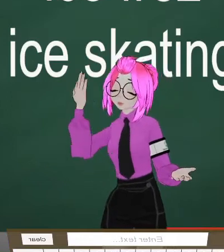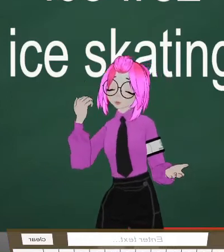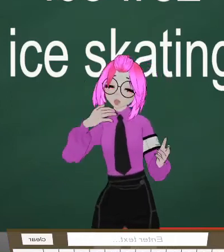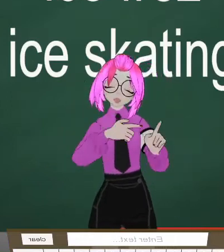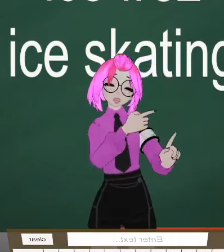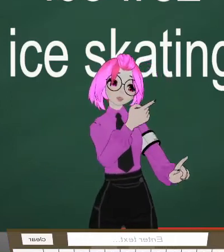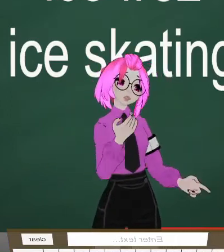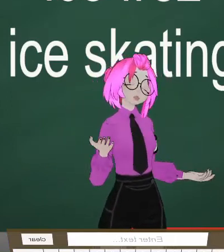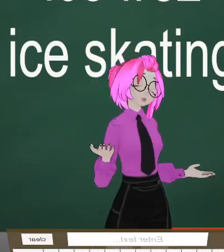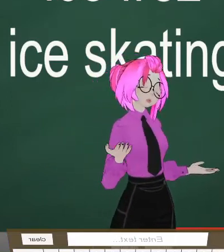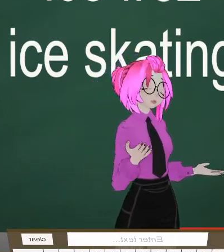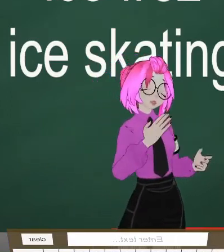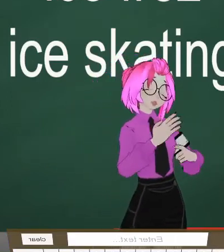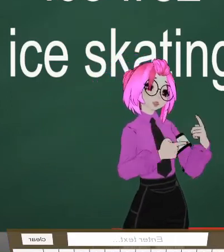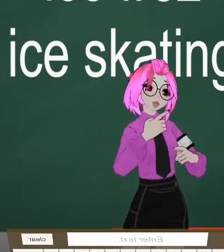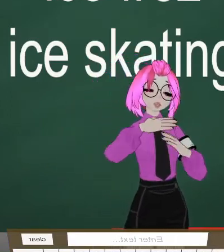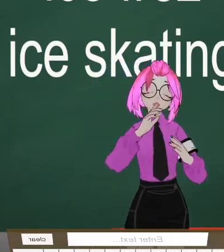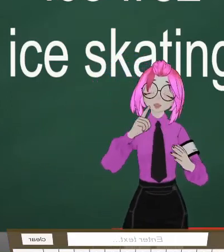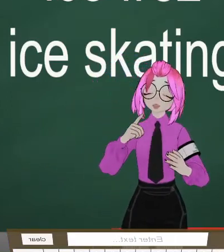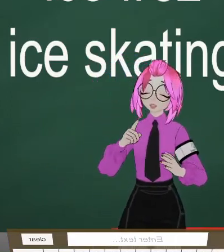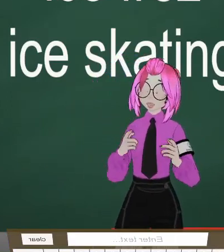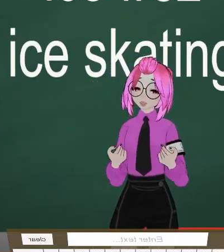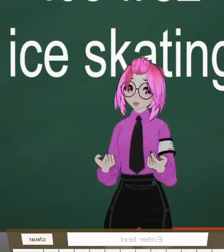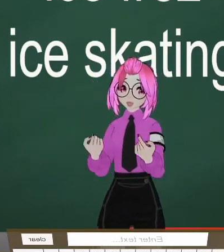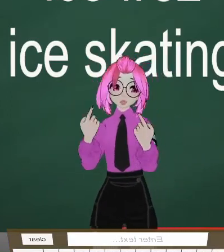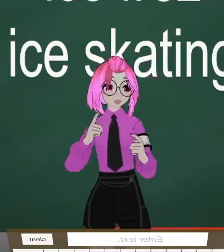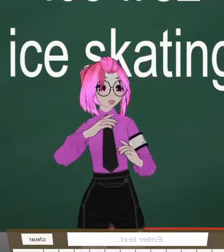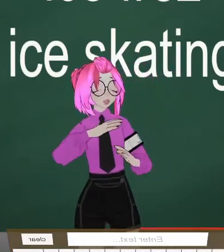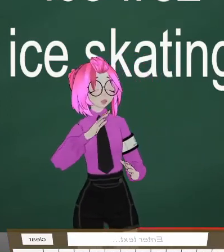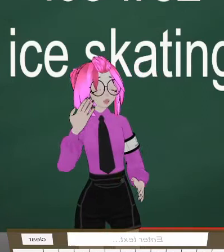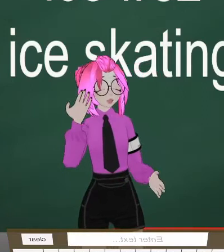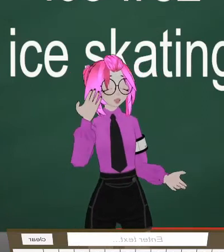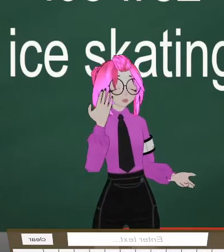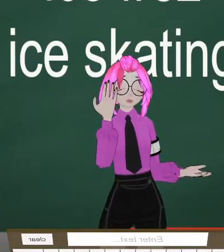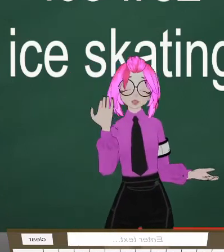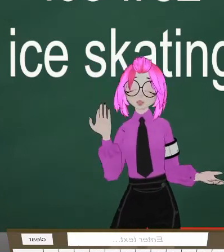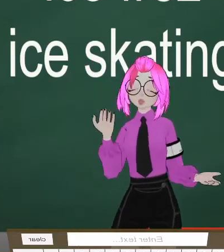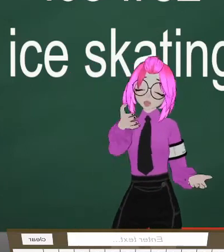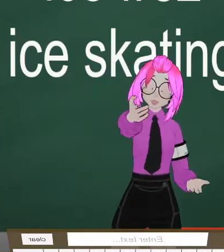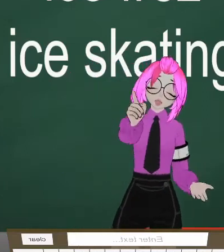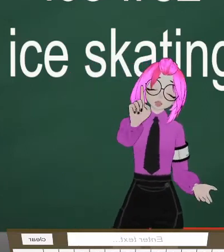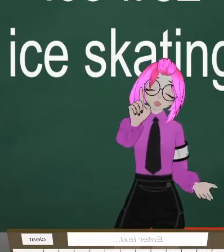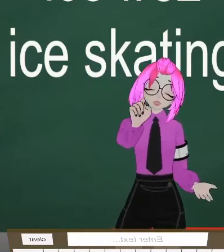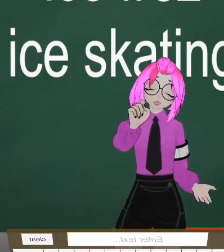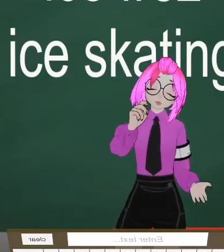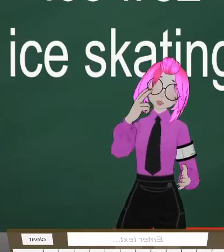why is there that bend this isn't a sign trivia this is just an ice skating trivia who couldn't who tell me why do you want to take a guess okay